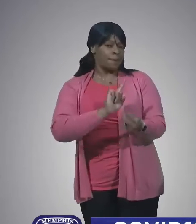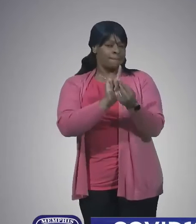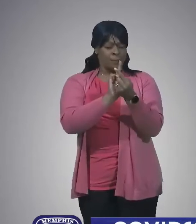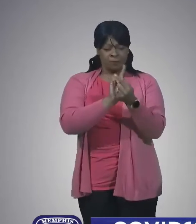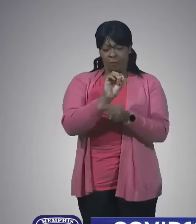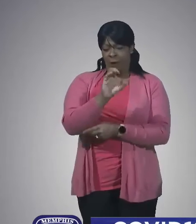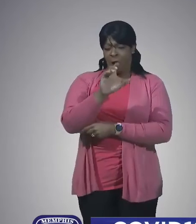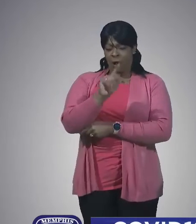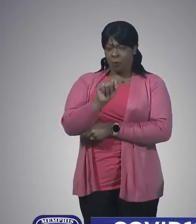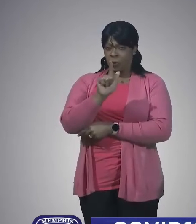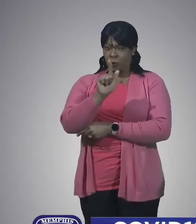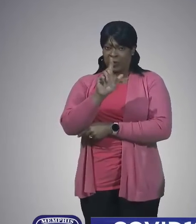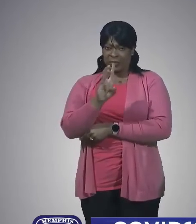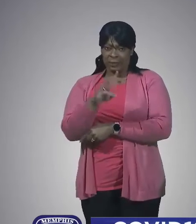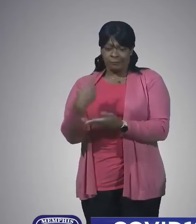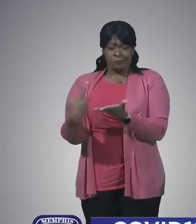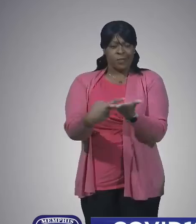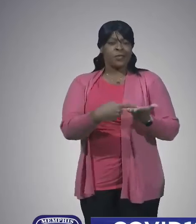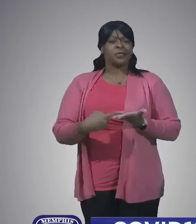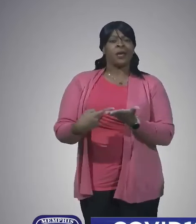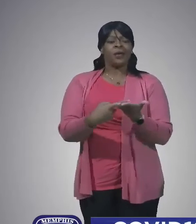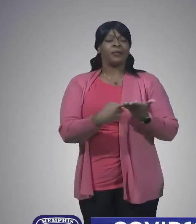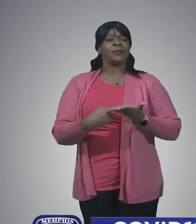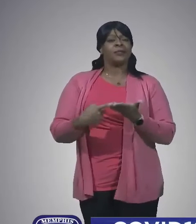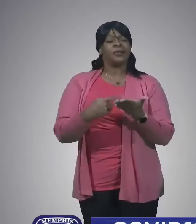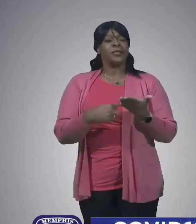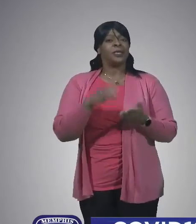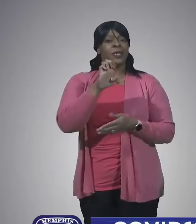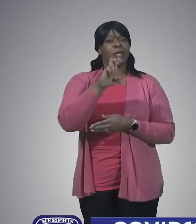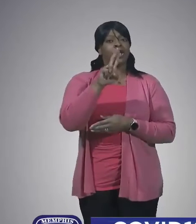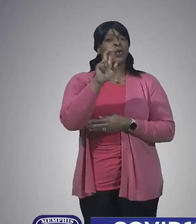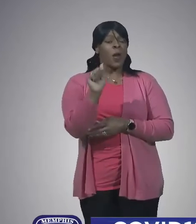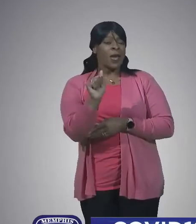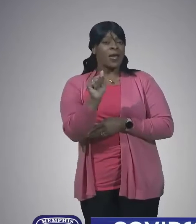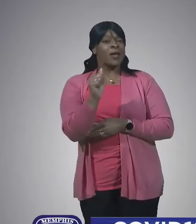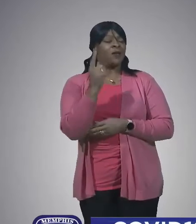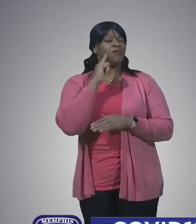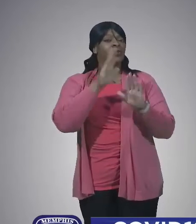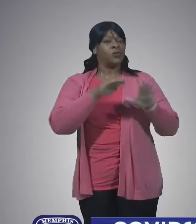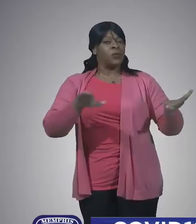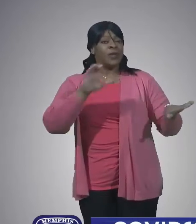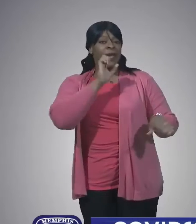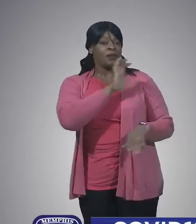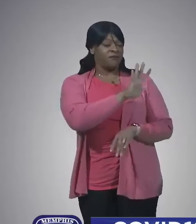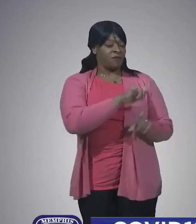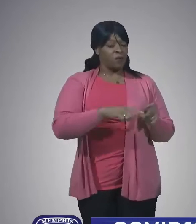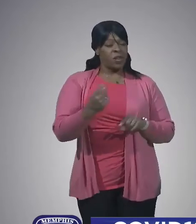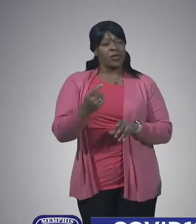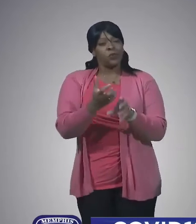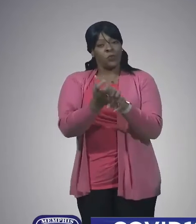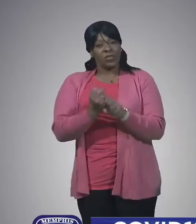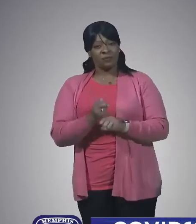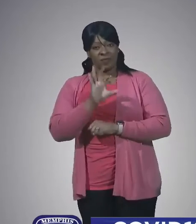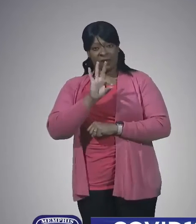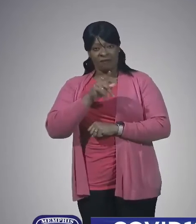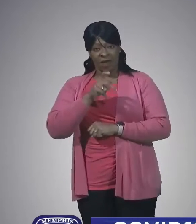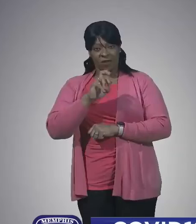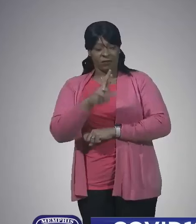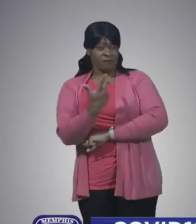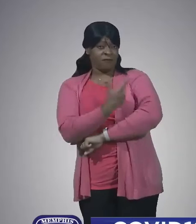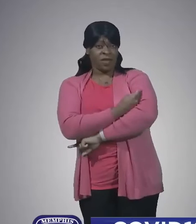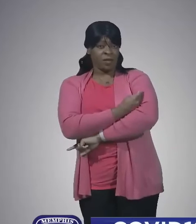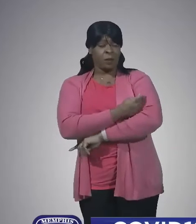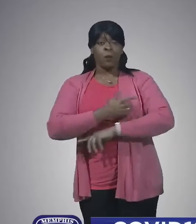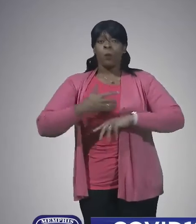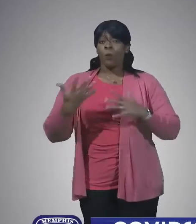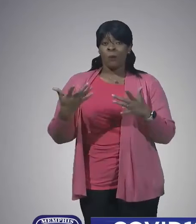October 26th to discuss the EUA for children 5 to 11 for the Pfizer vaccine. And what